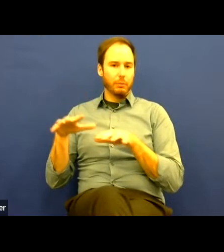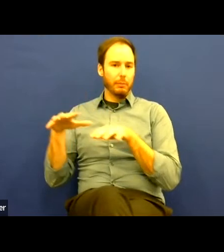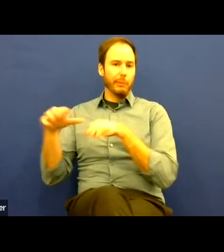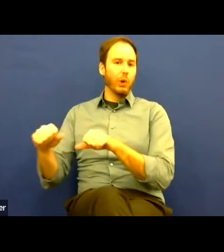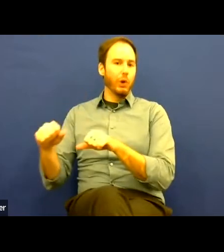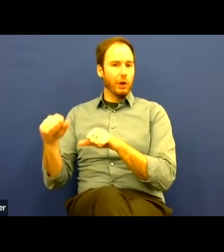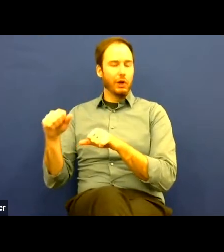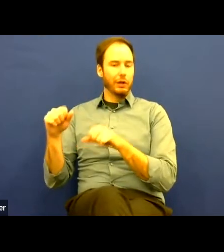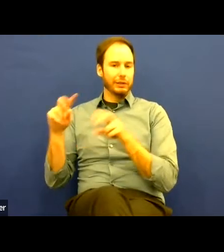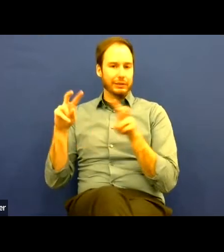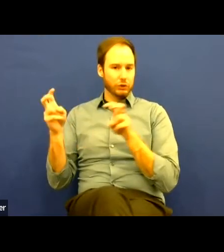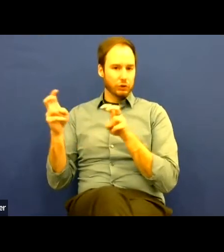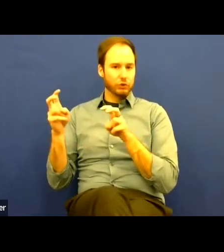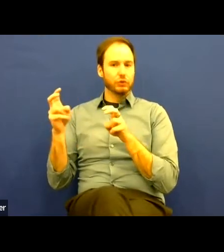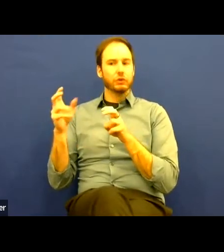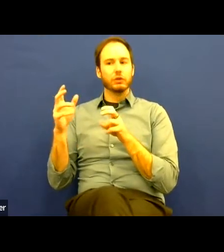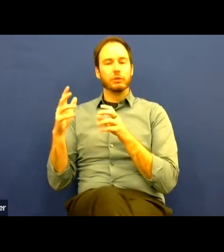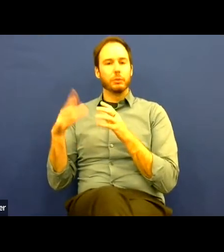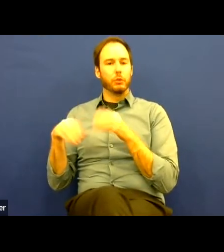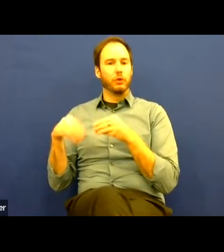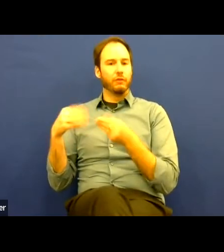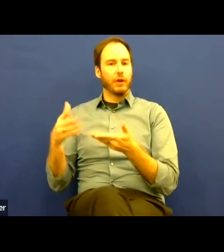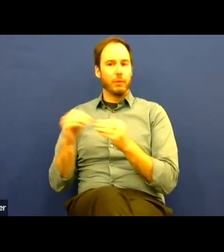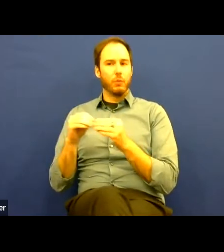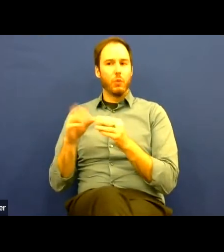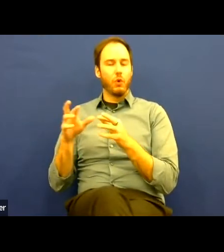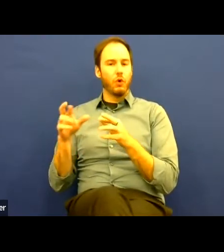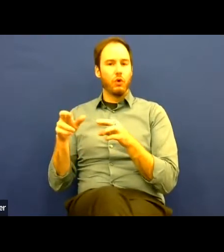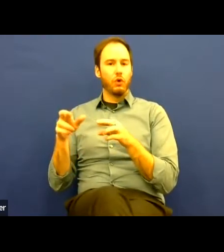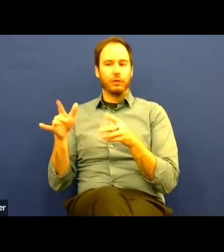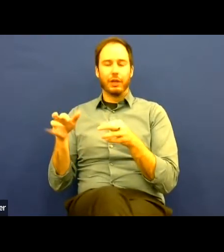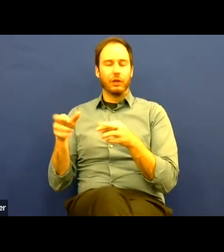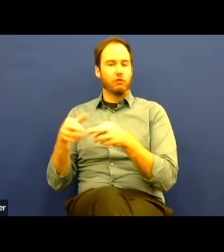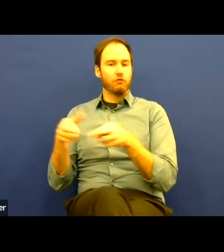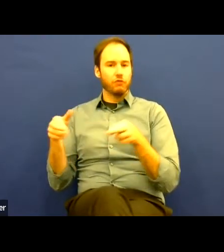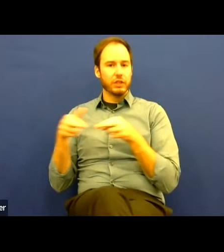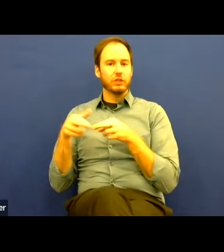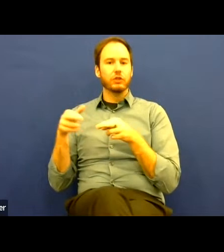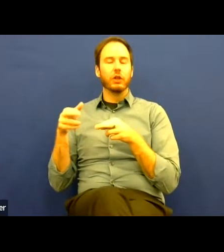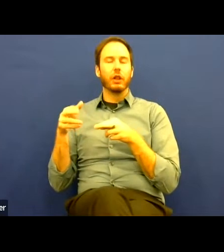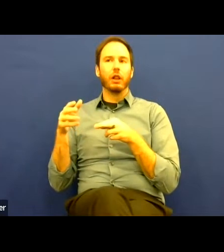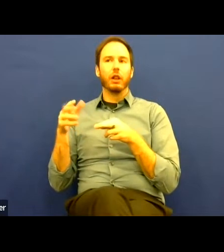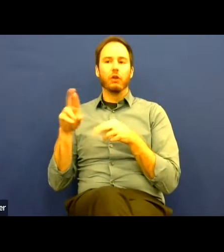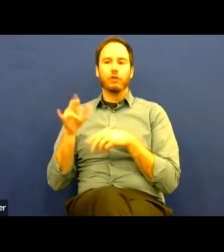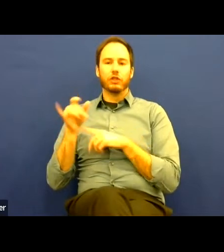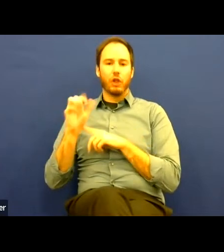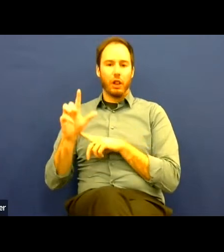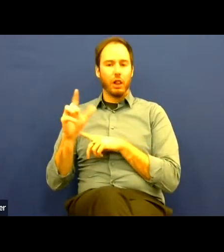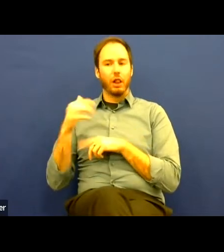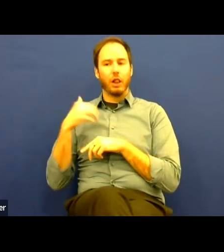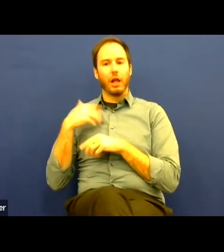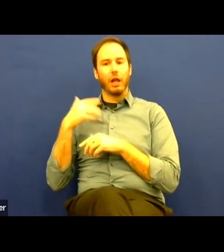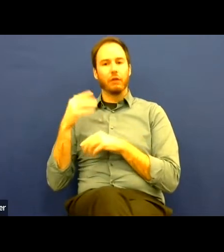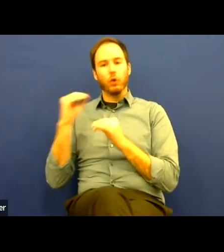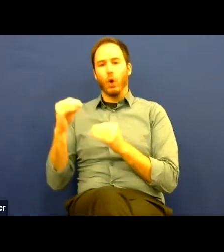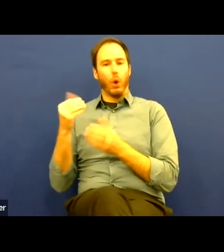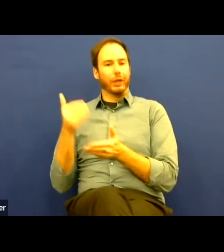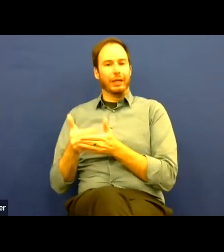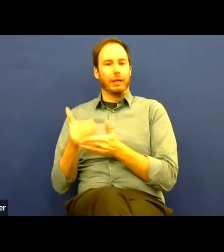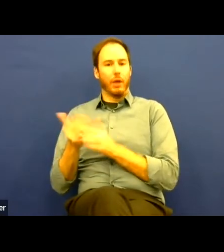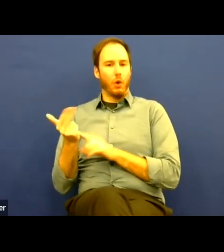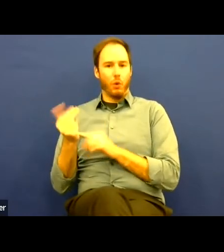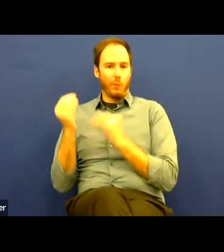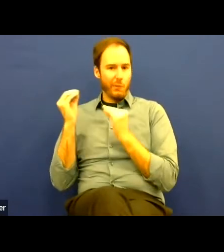more regional and beyond type acts is that there are no nearby hotels. So for